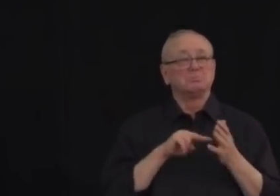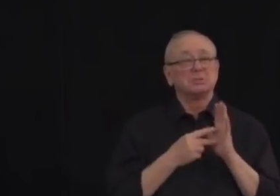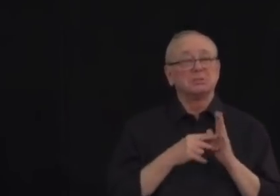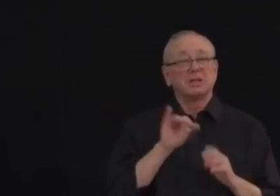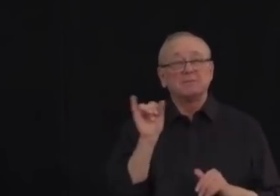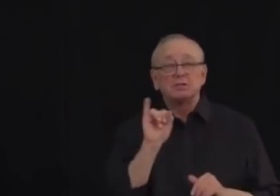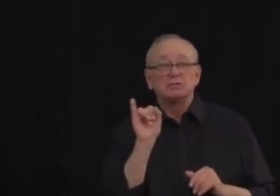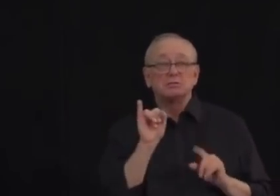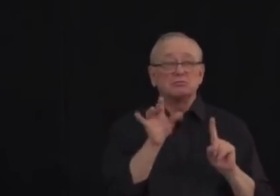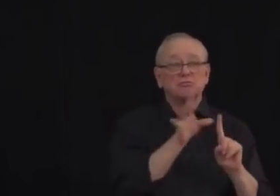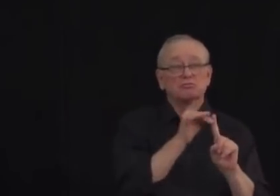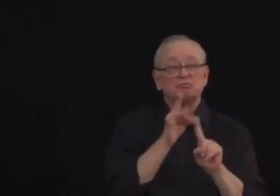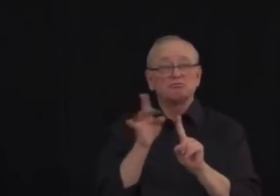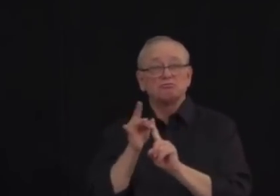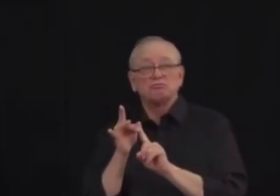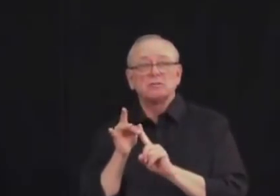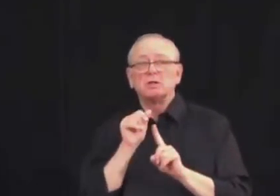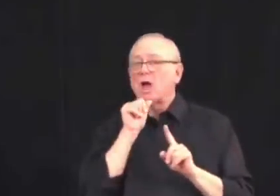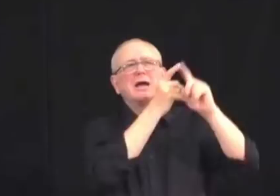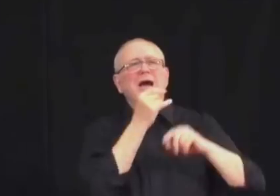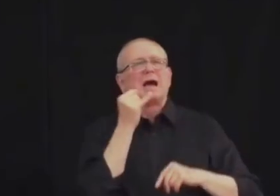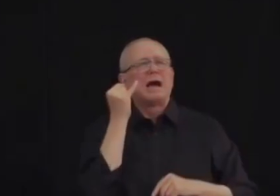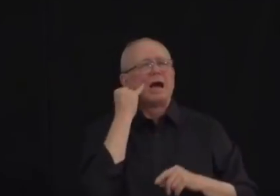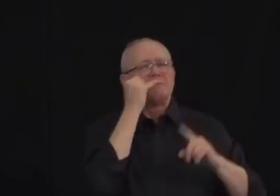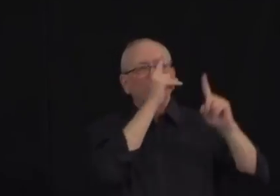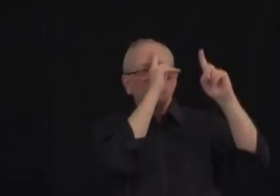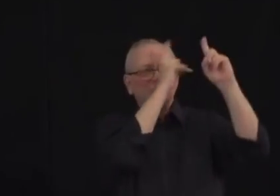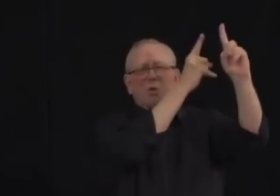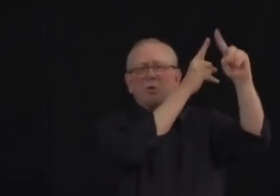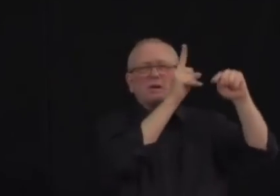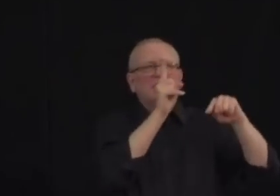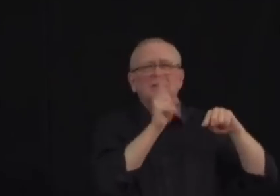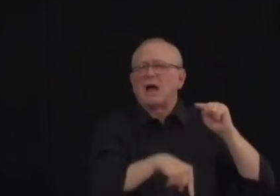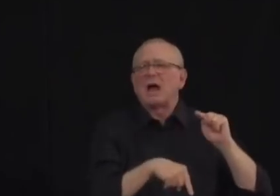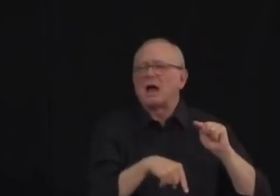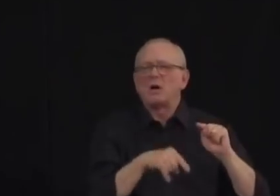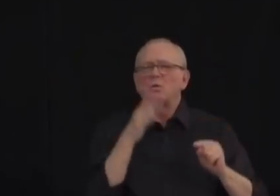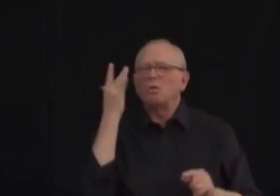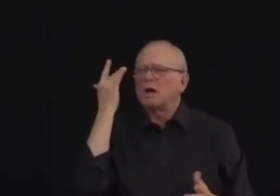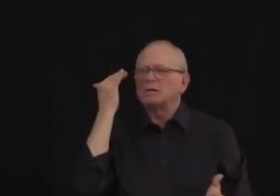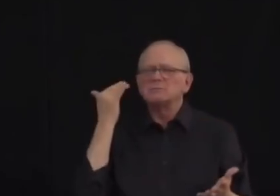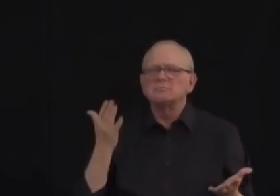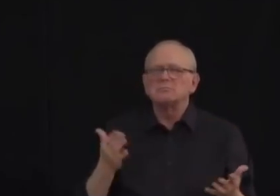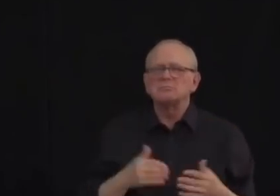stable over the last while. Our current testing capacity is approximately